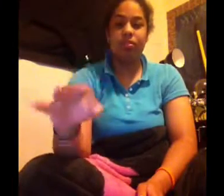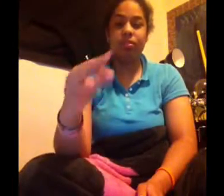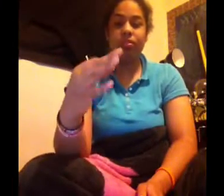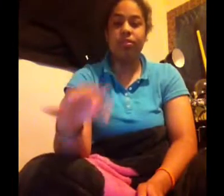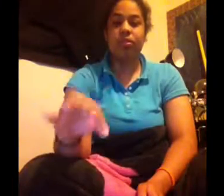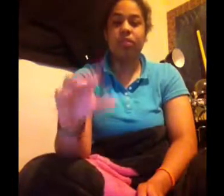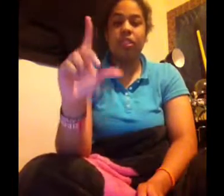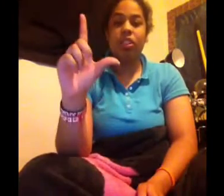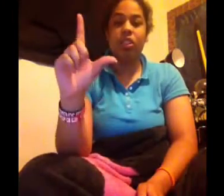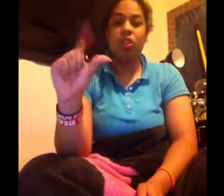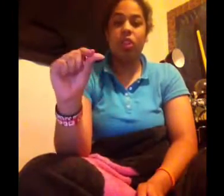20